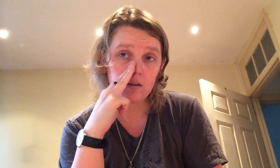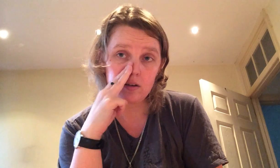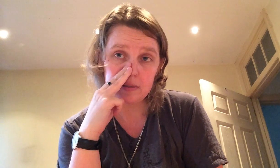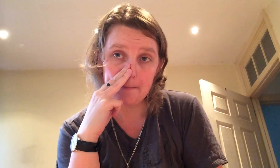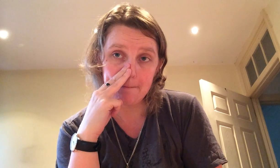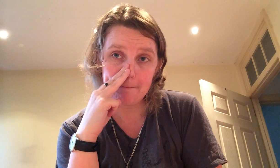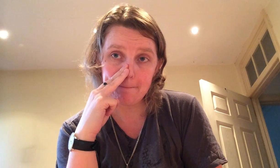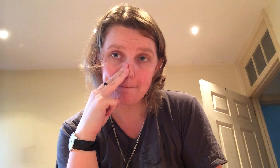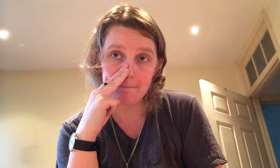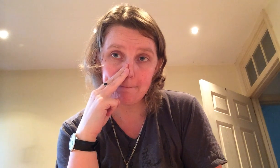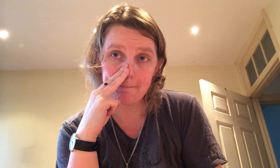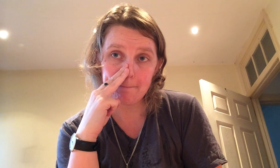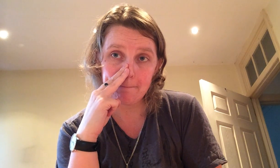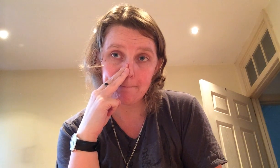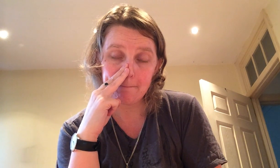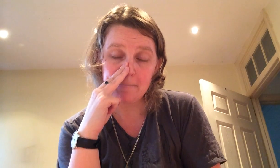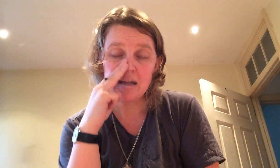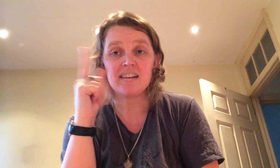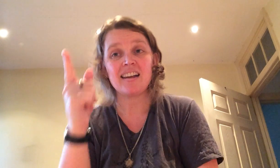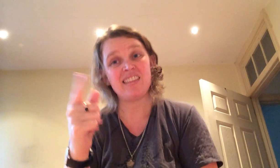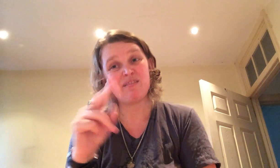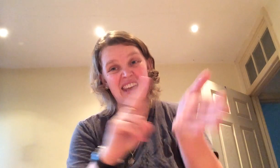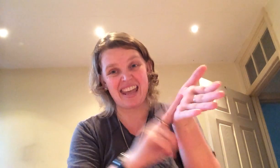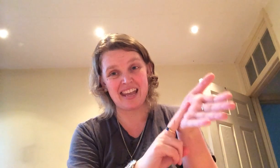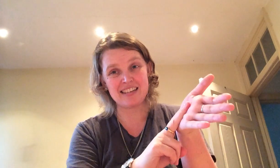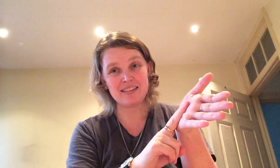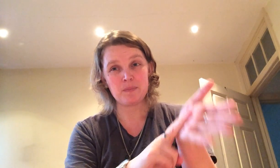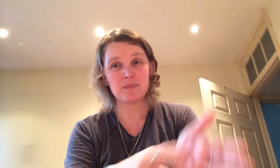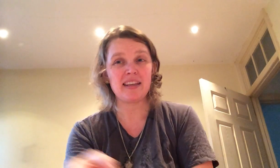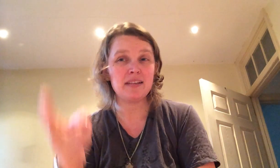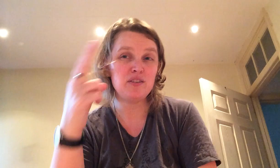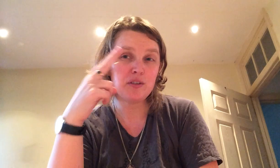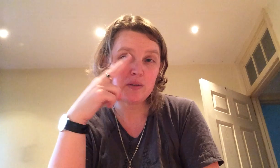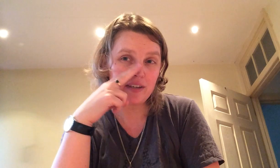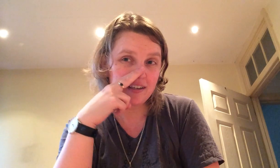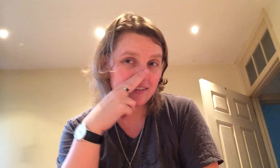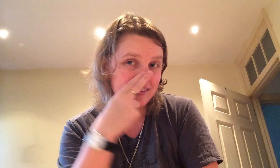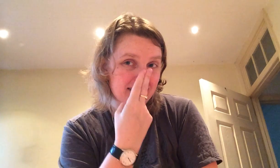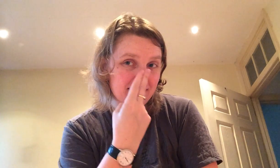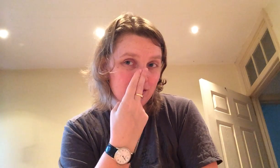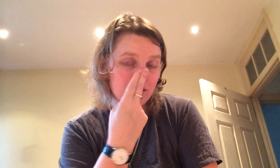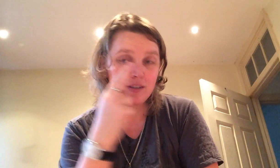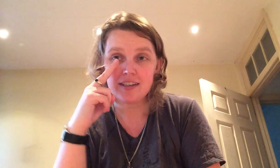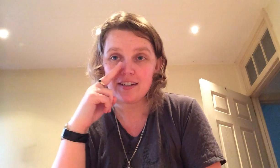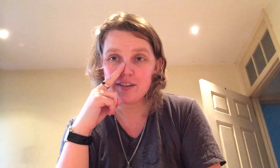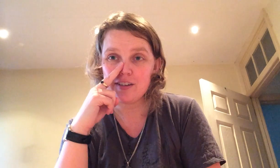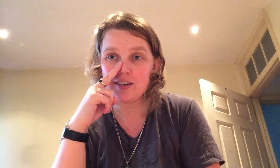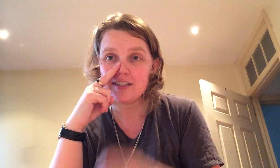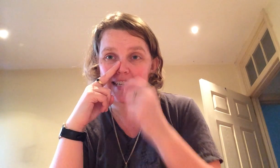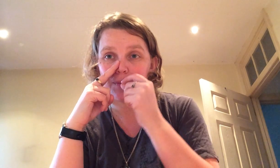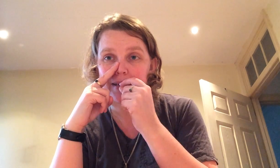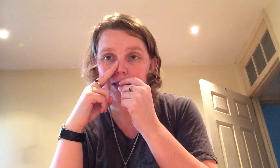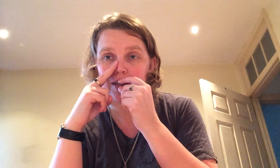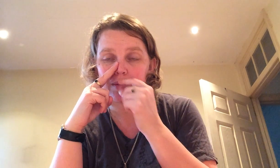the nose. And then for N, it's 2 fingers, 2 on the nose, and you make sure your lips are